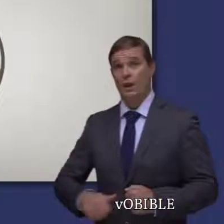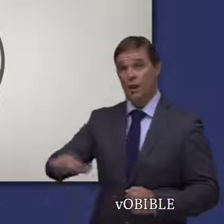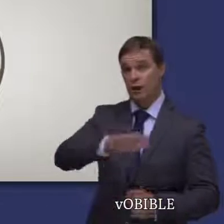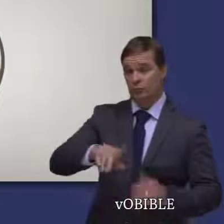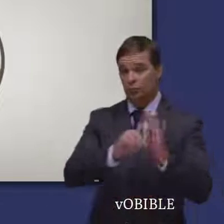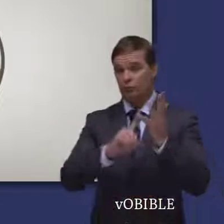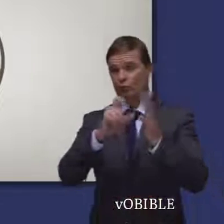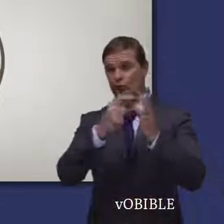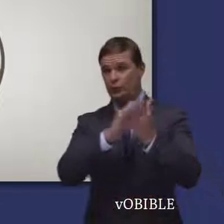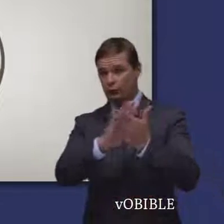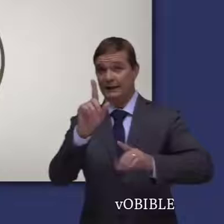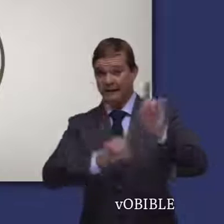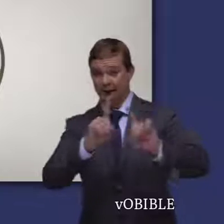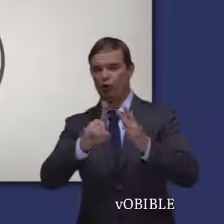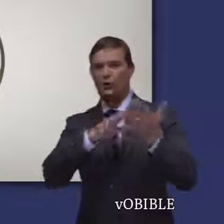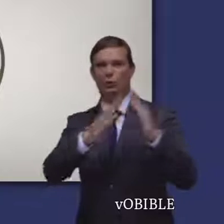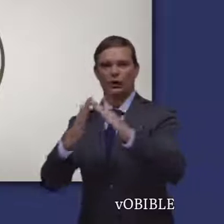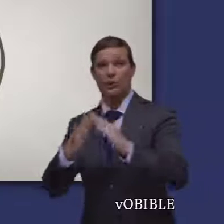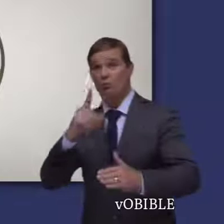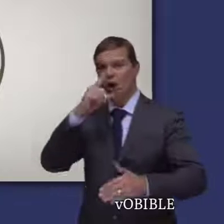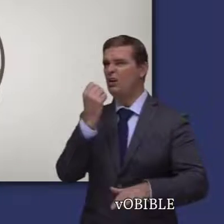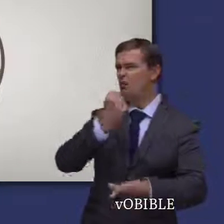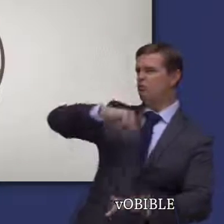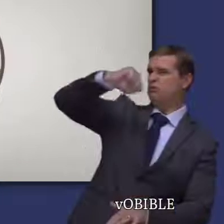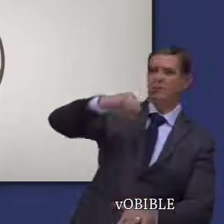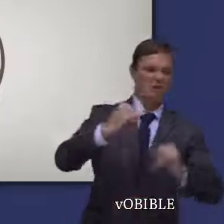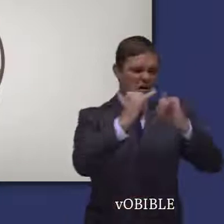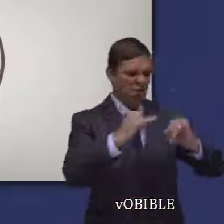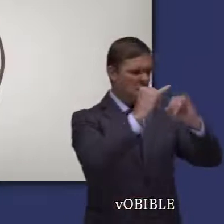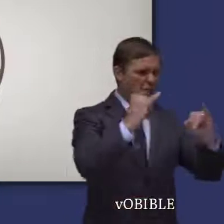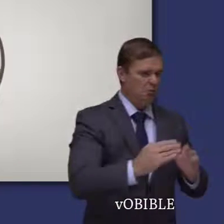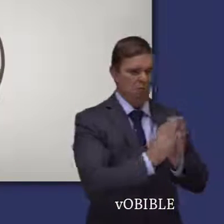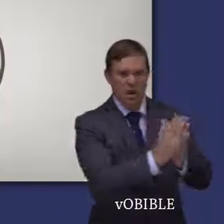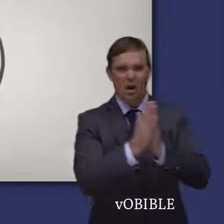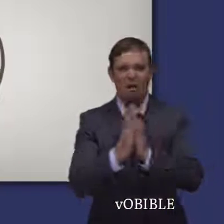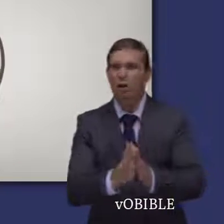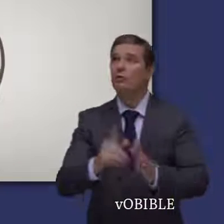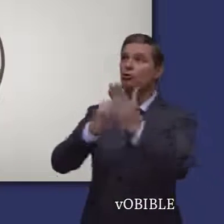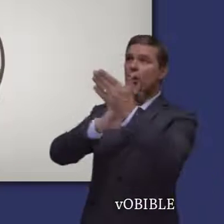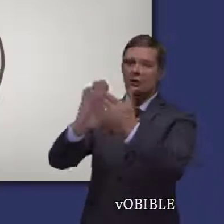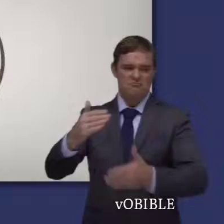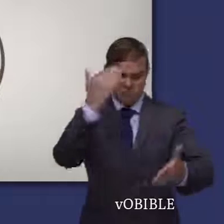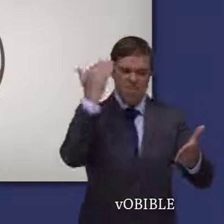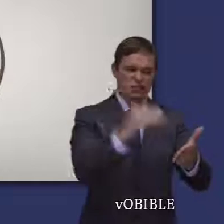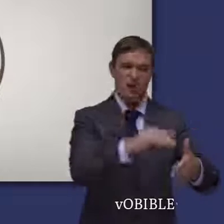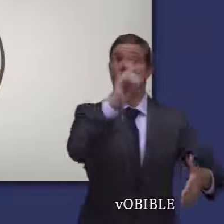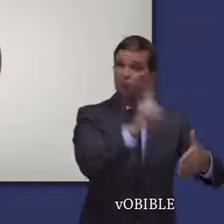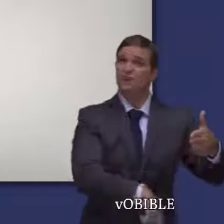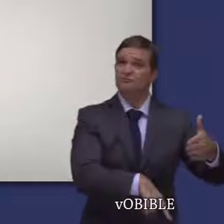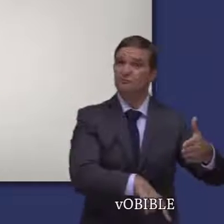Although false worship flourishes in Jerusalem and Judah, Jehovah will not let the rebellious conduct of the people continue.